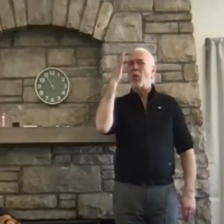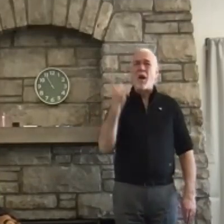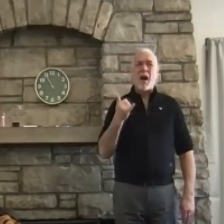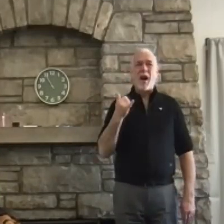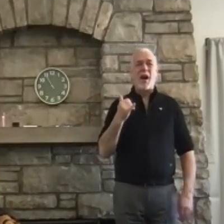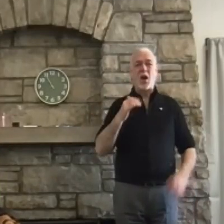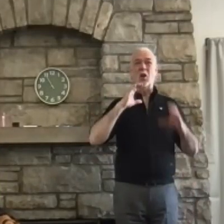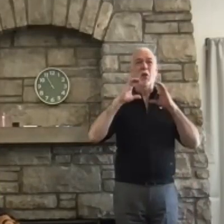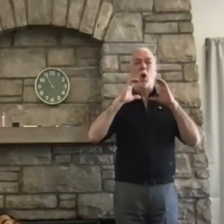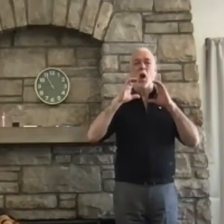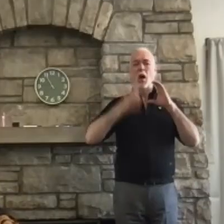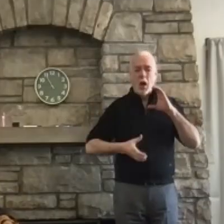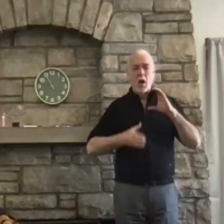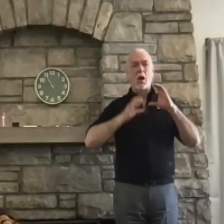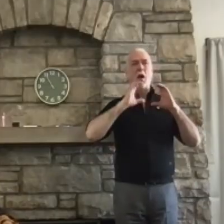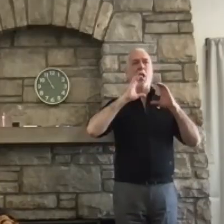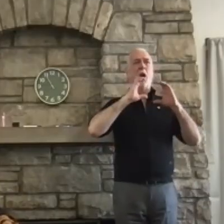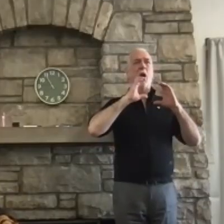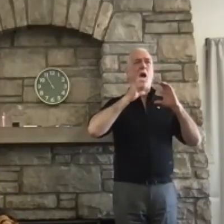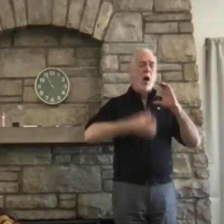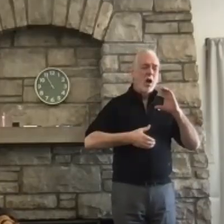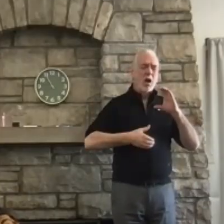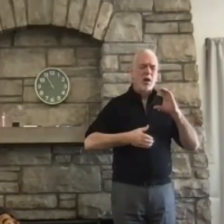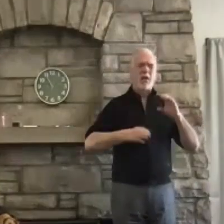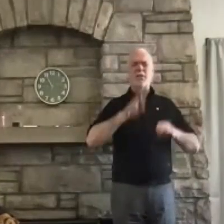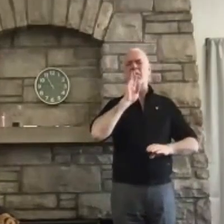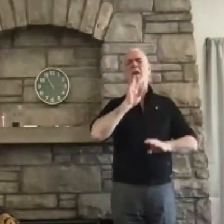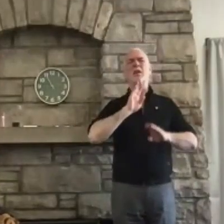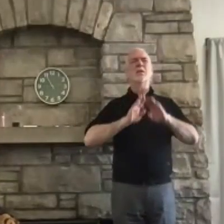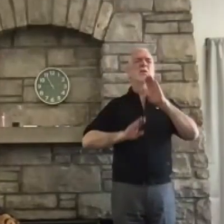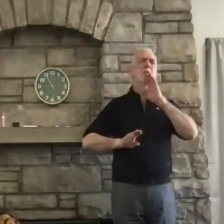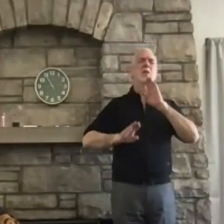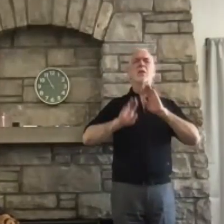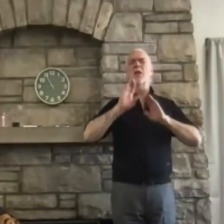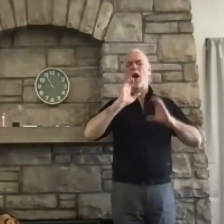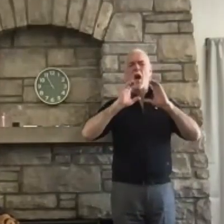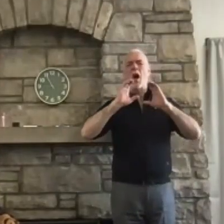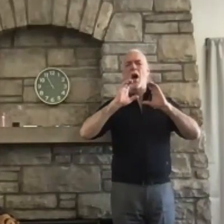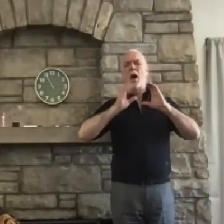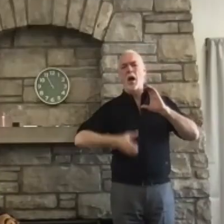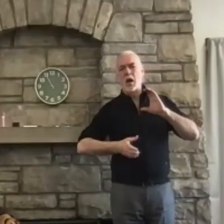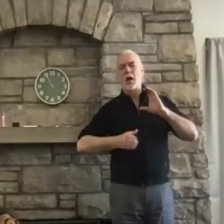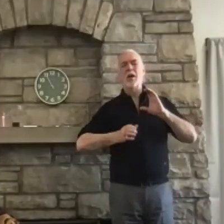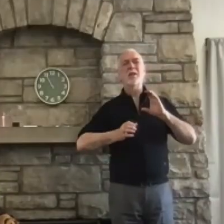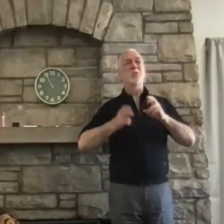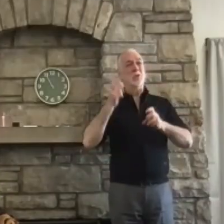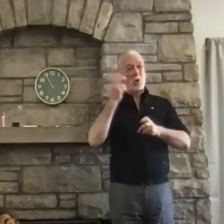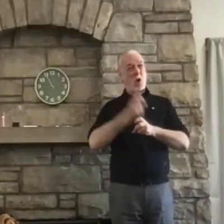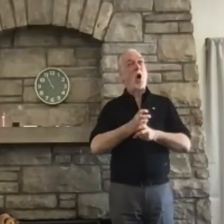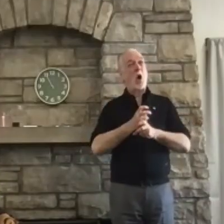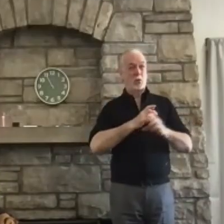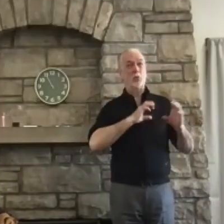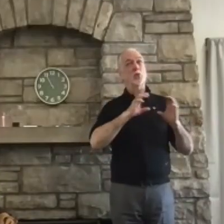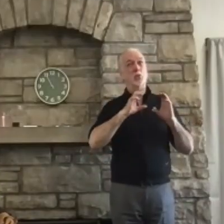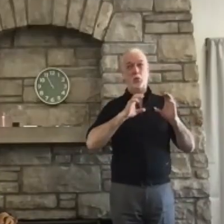communicate. And she found the frustration hard